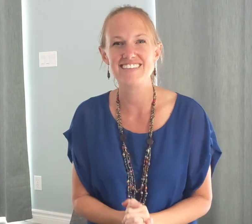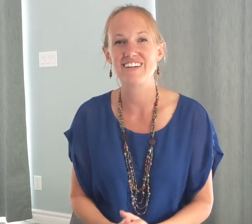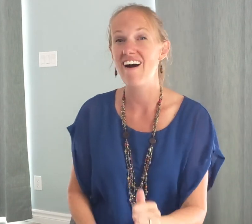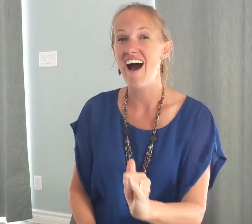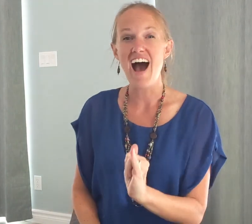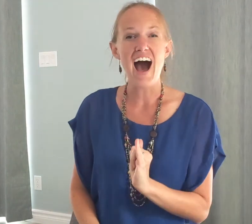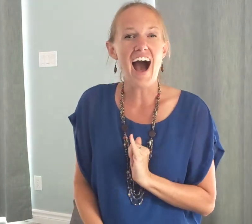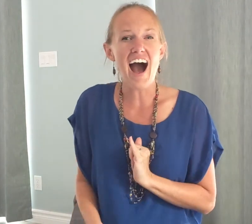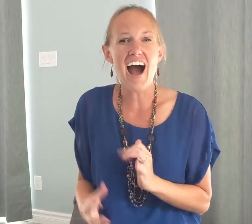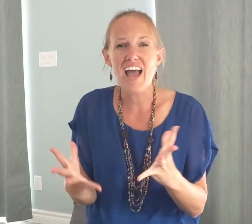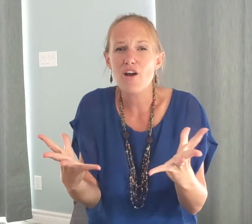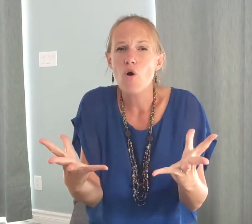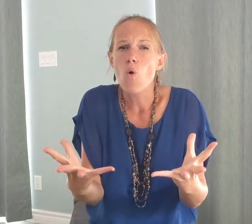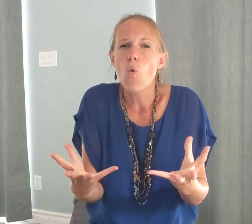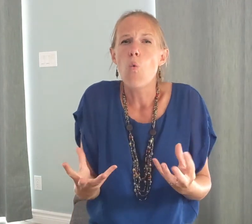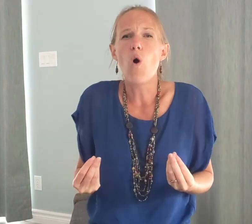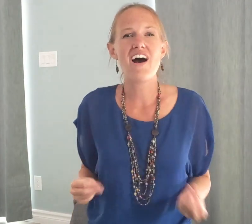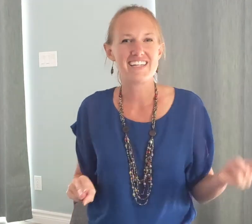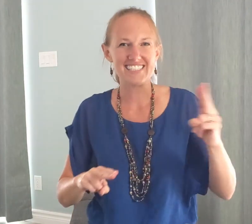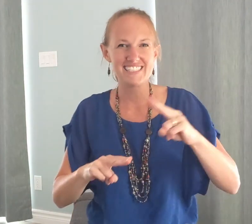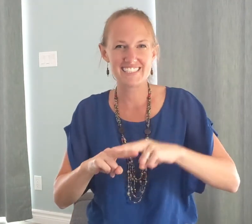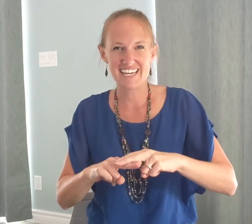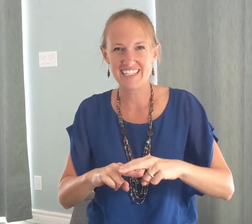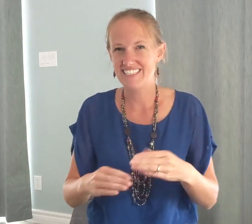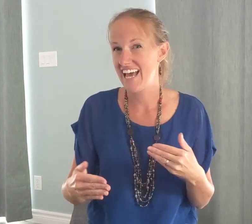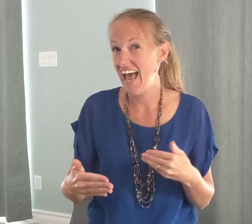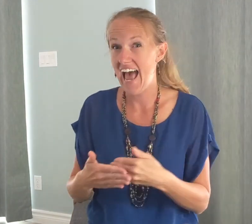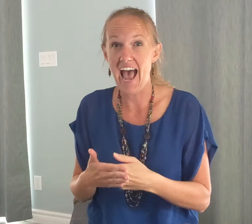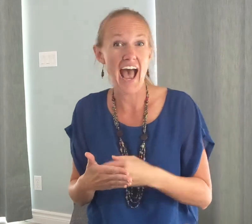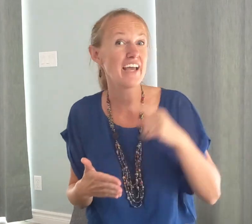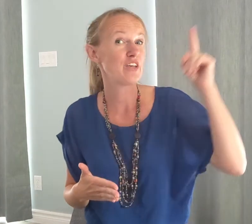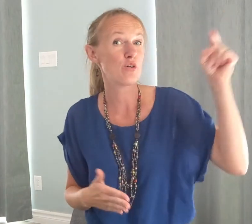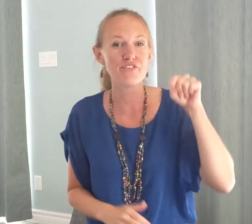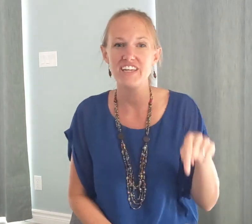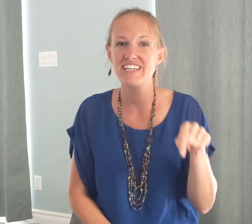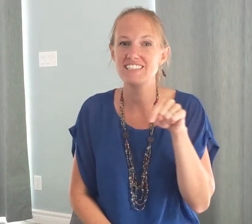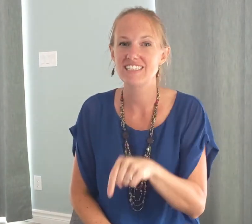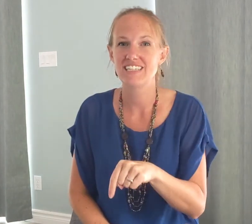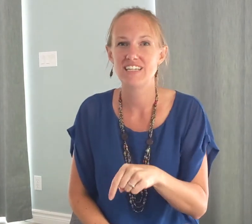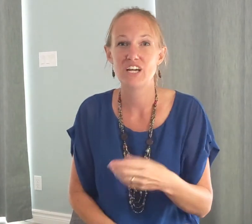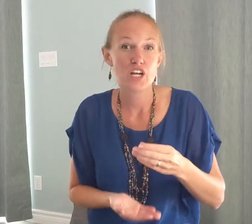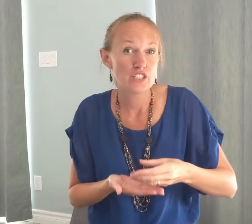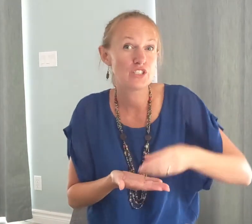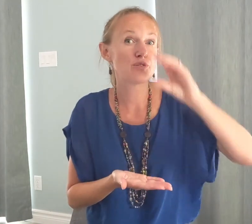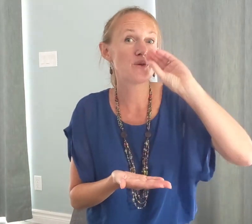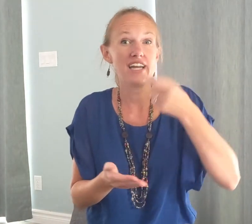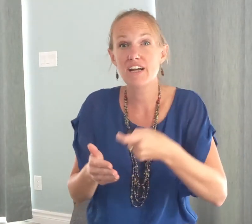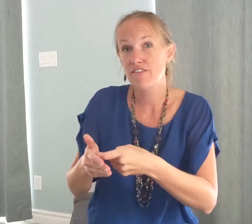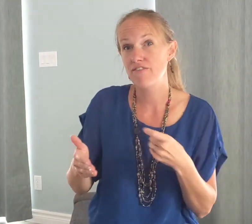So I wanna sit at your feet, drink from